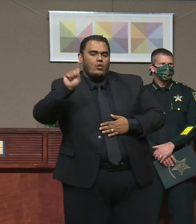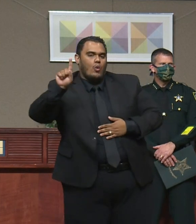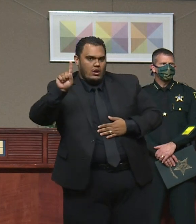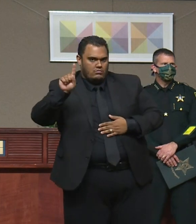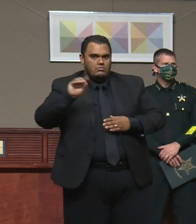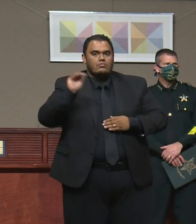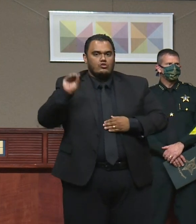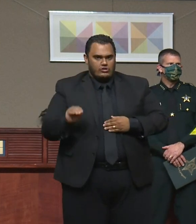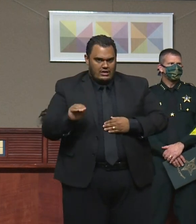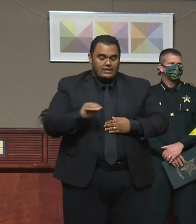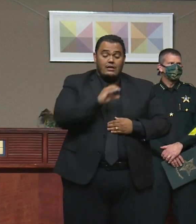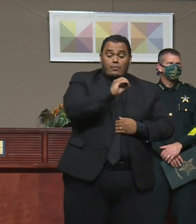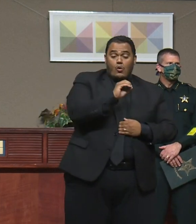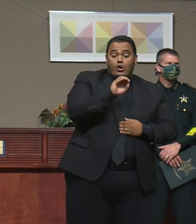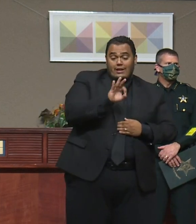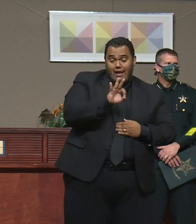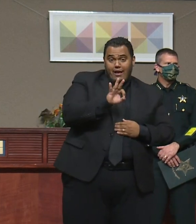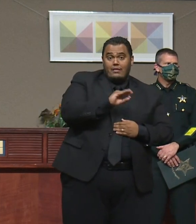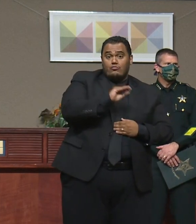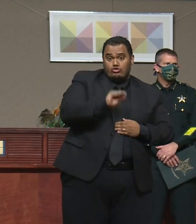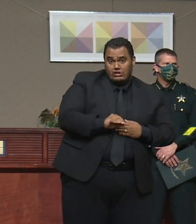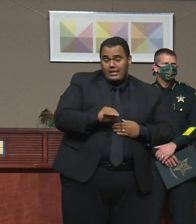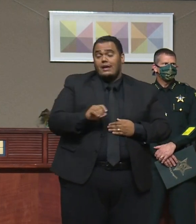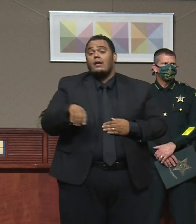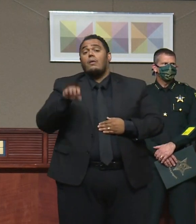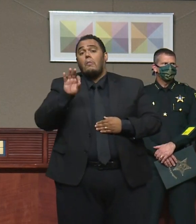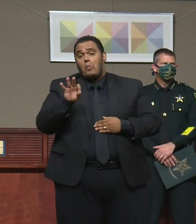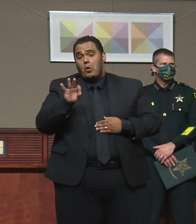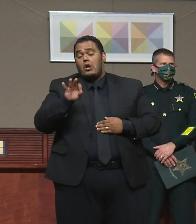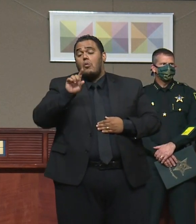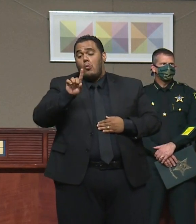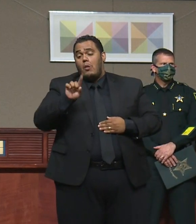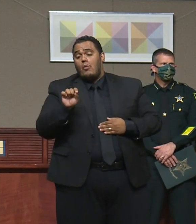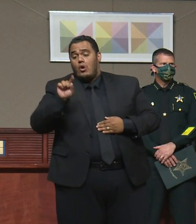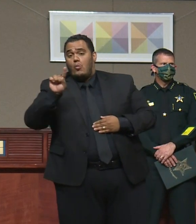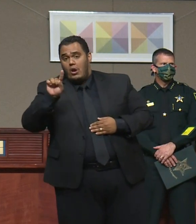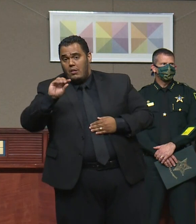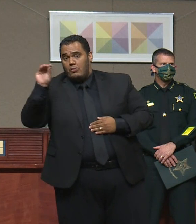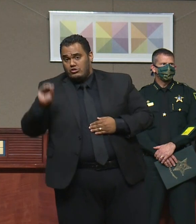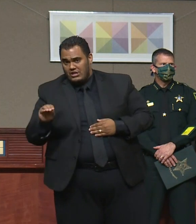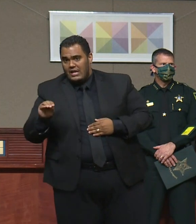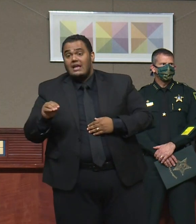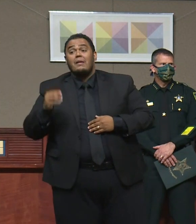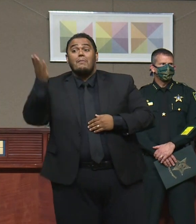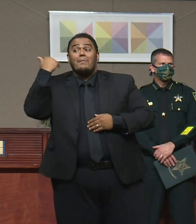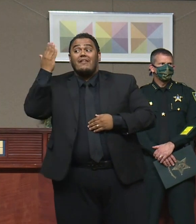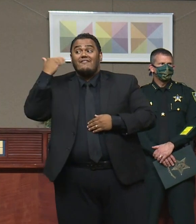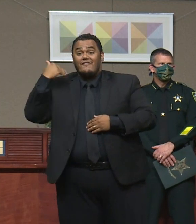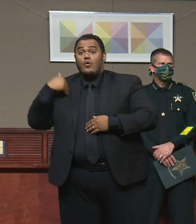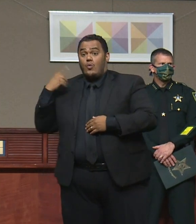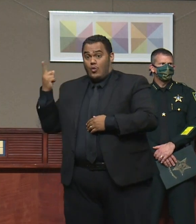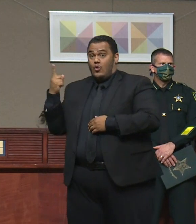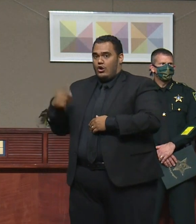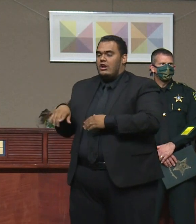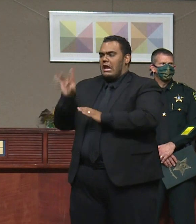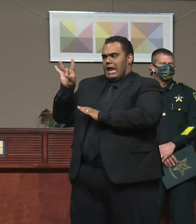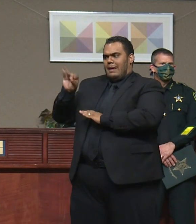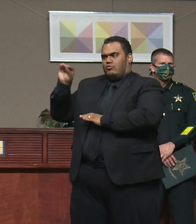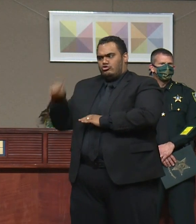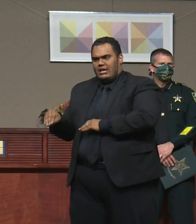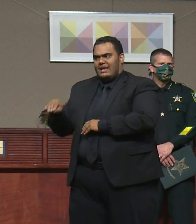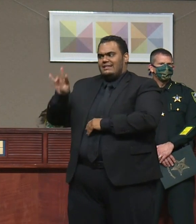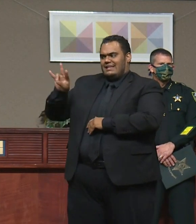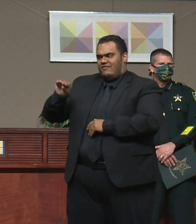this county as 5%, 6%, 8%, but below 1%. You know, I